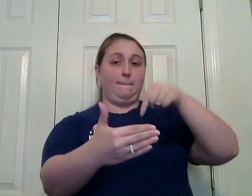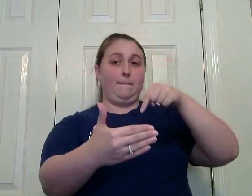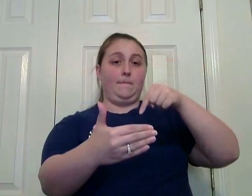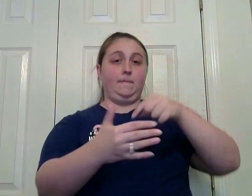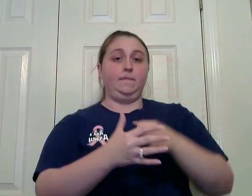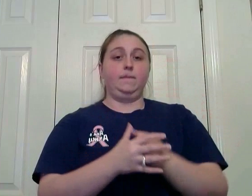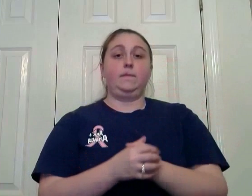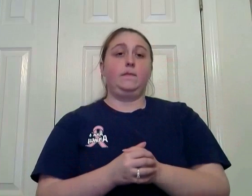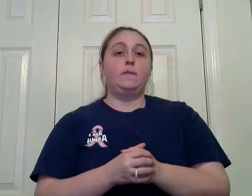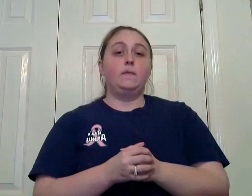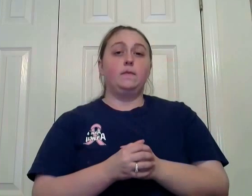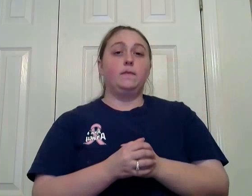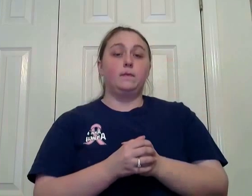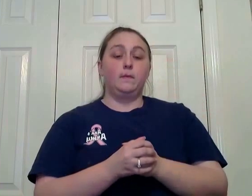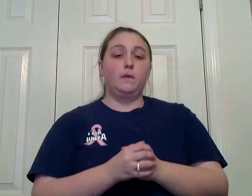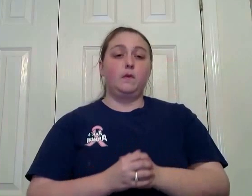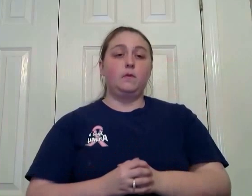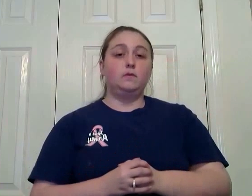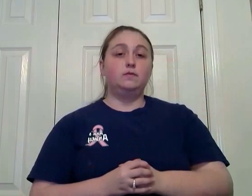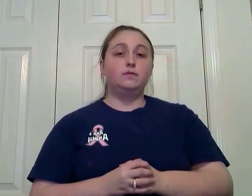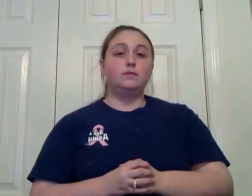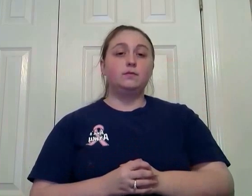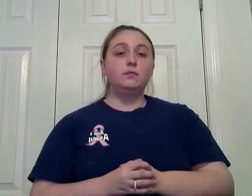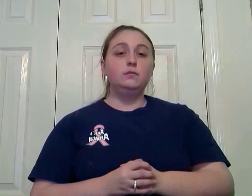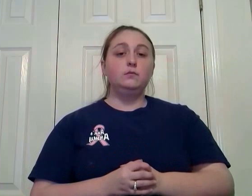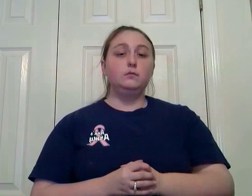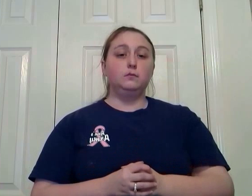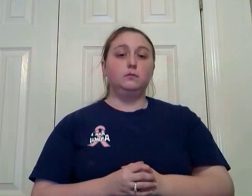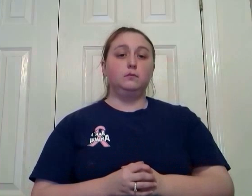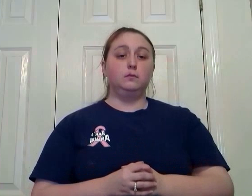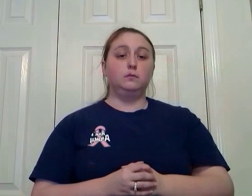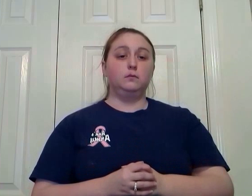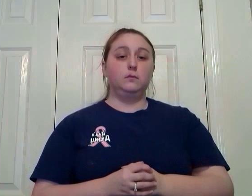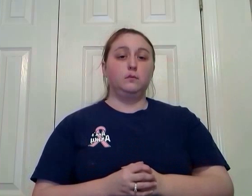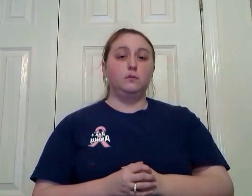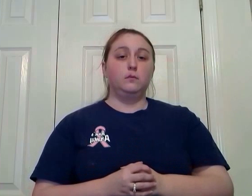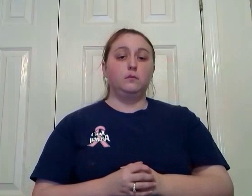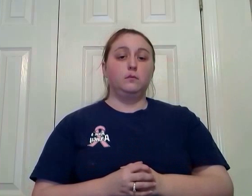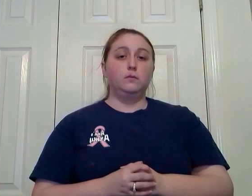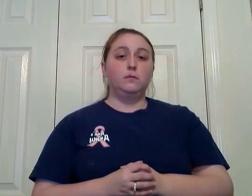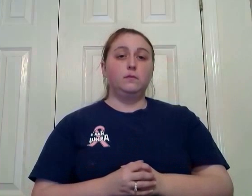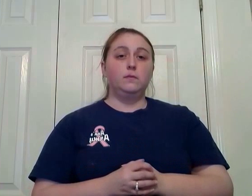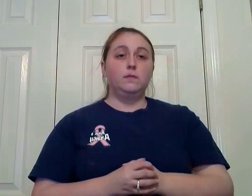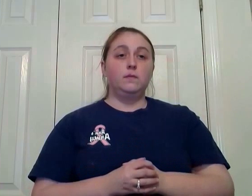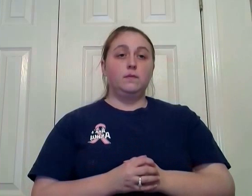And a schooner. The schooner has two masts, but the aft mast is larger than the forward mast.